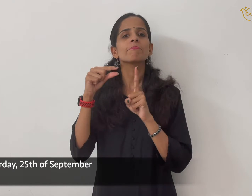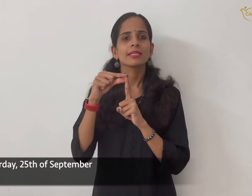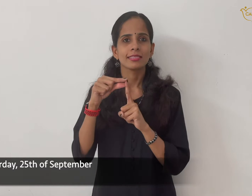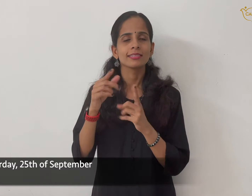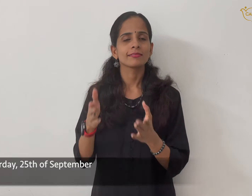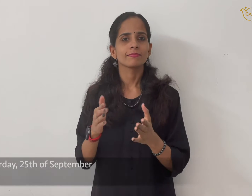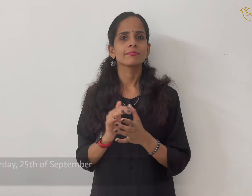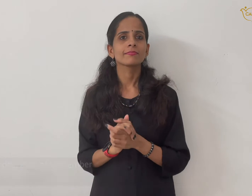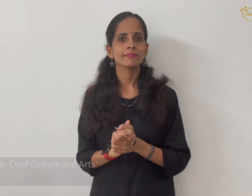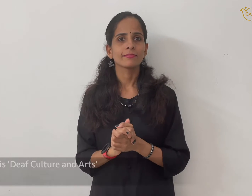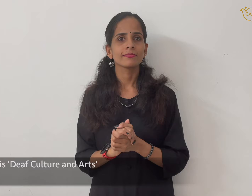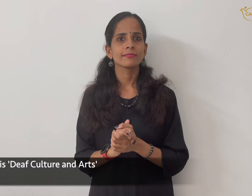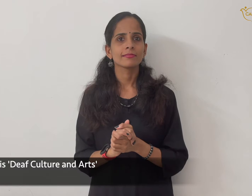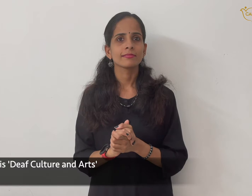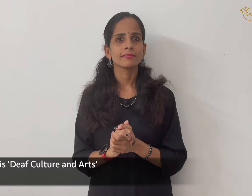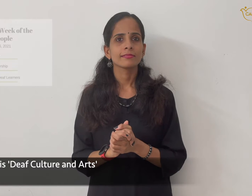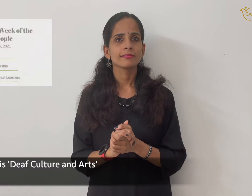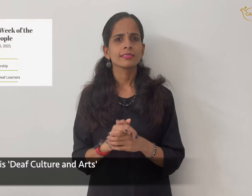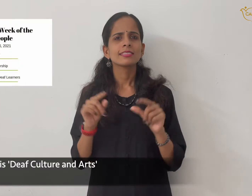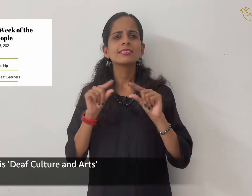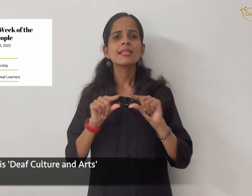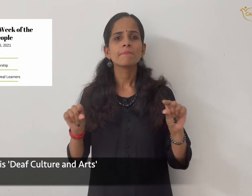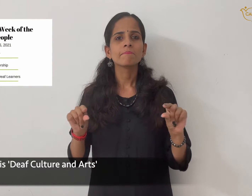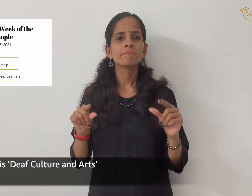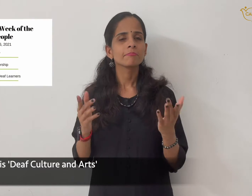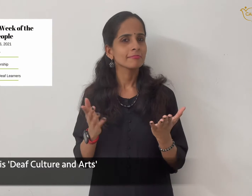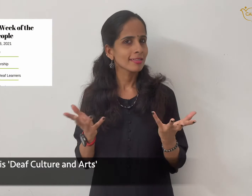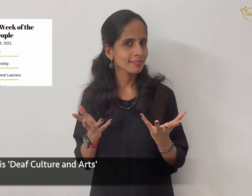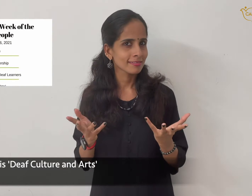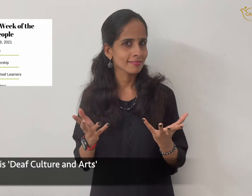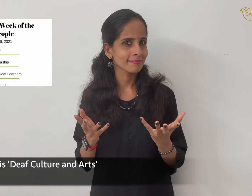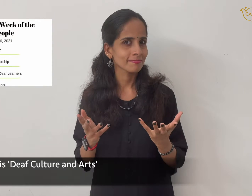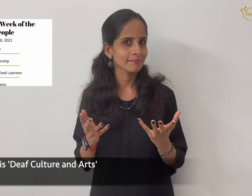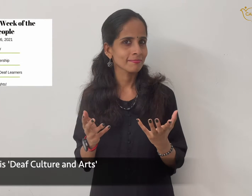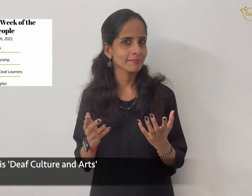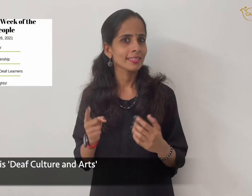The theme is deaf culture